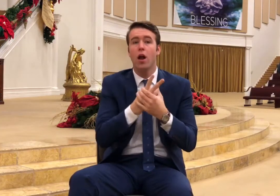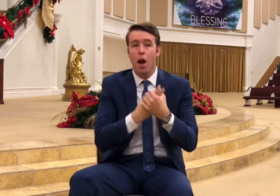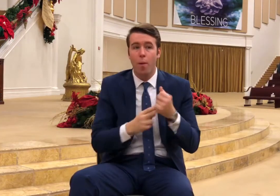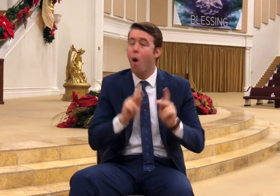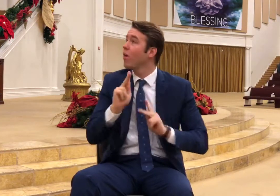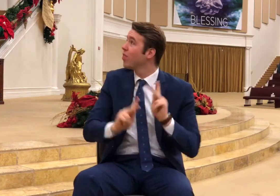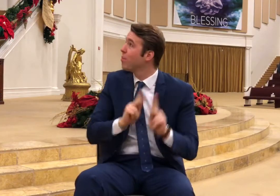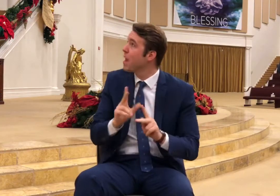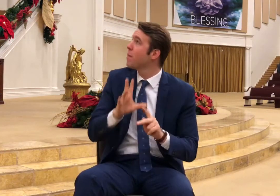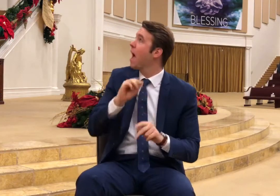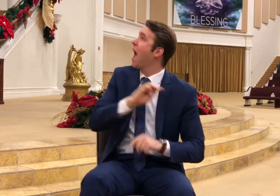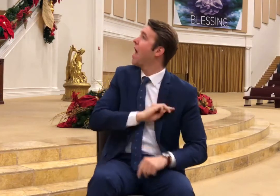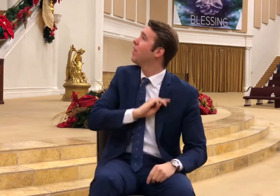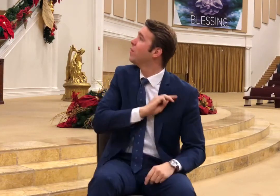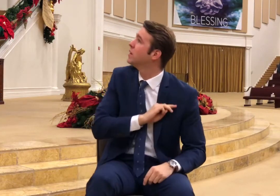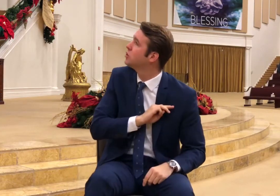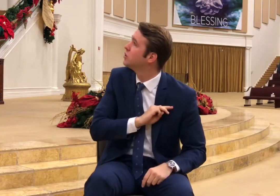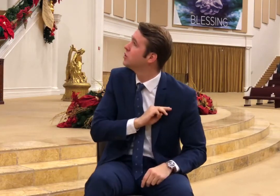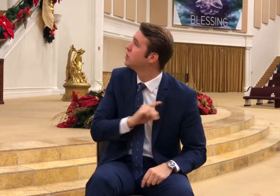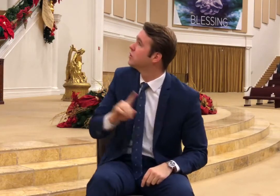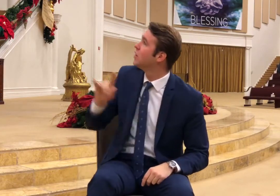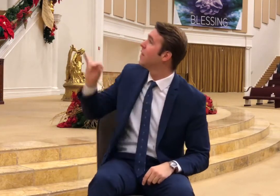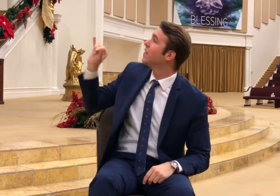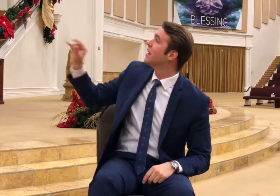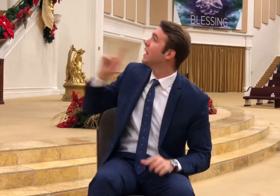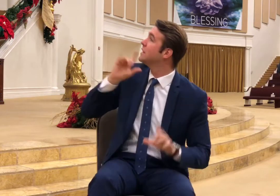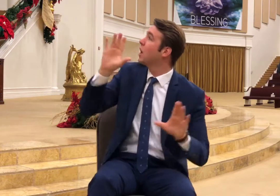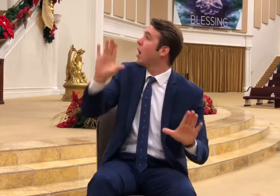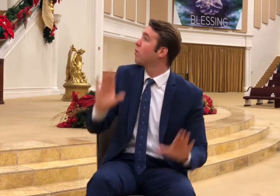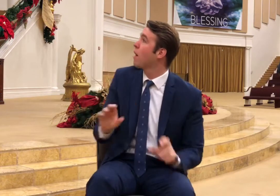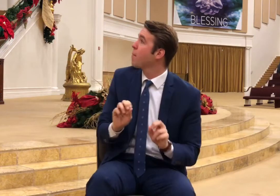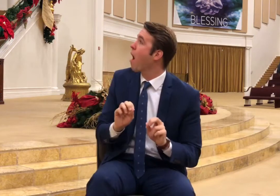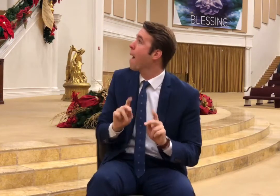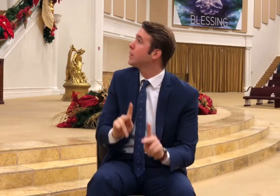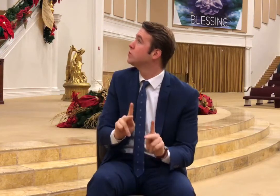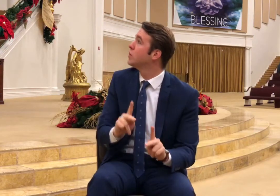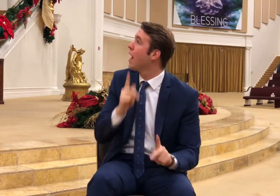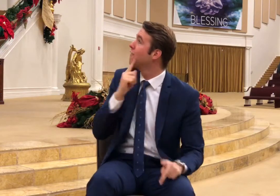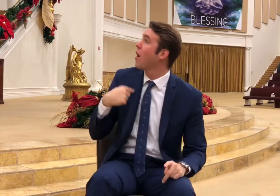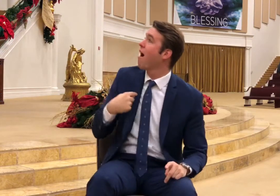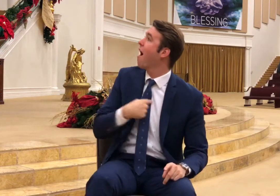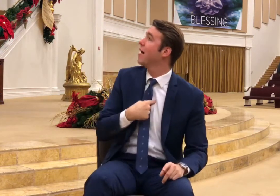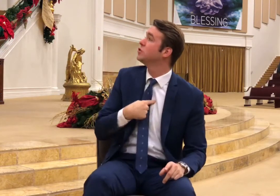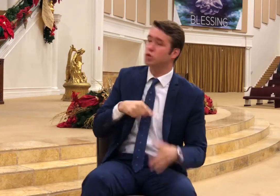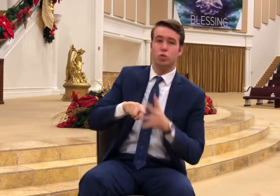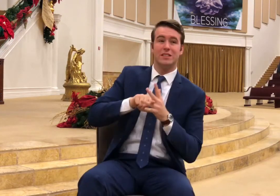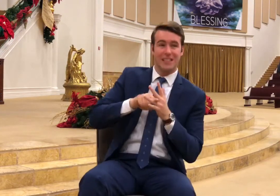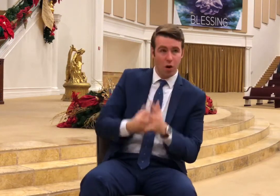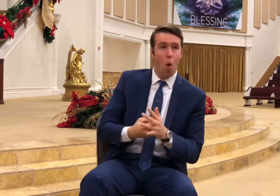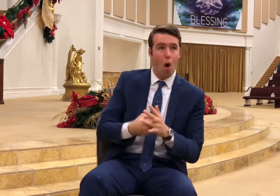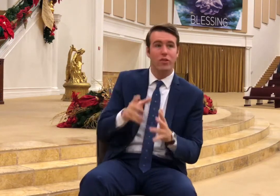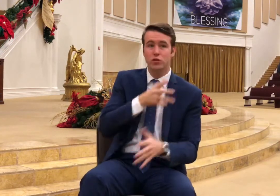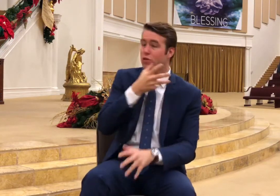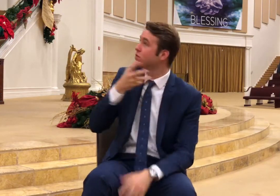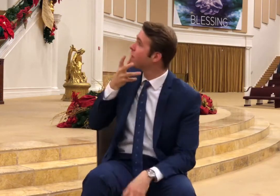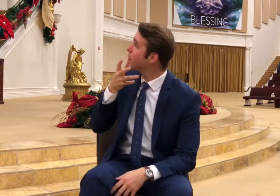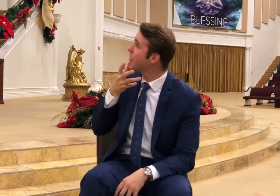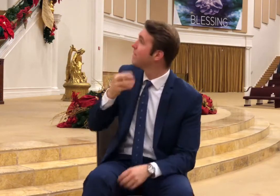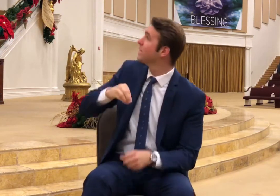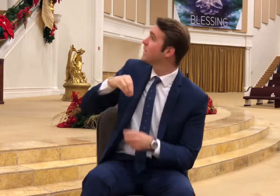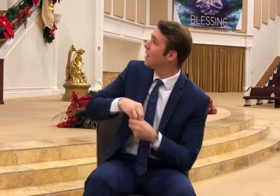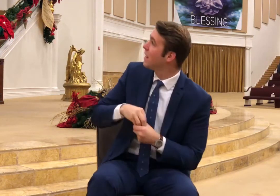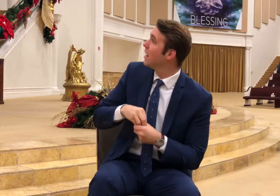the people and the mission. So this is an incredible opportunity for us to take hold of and do farming